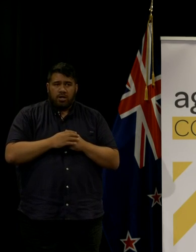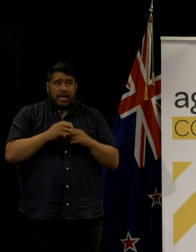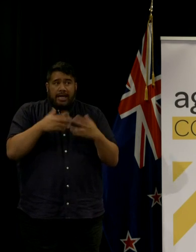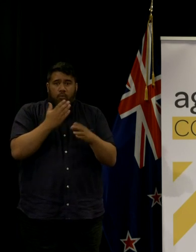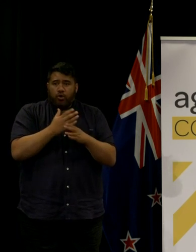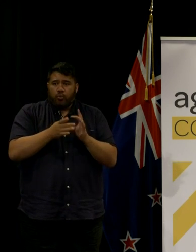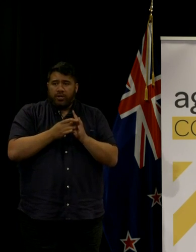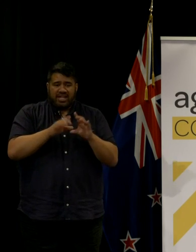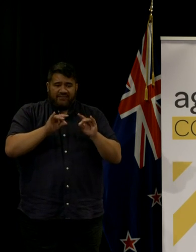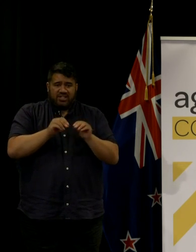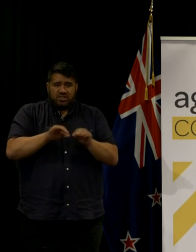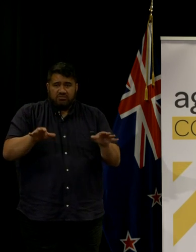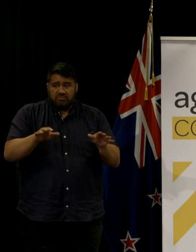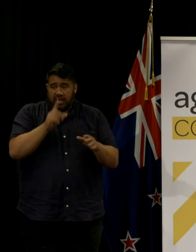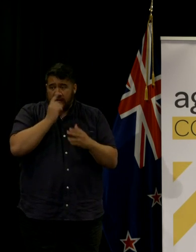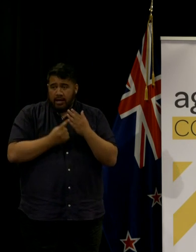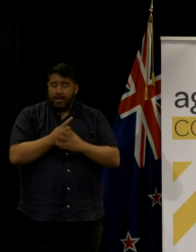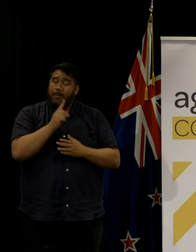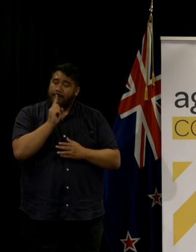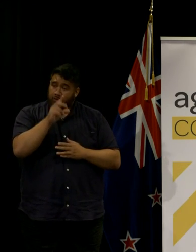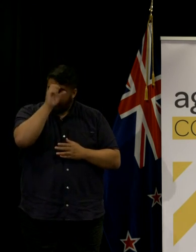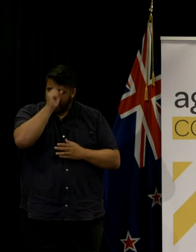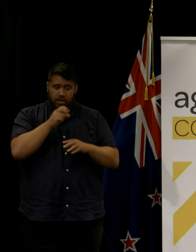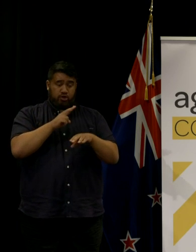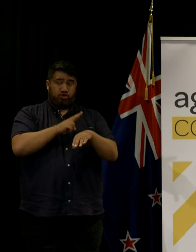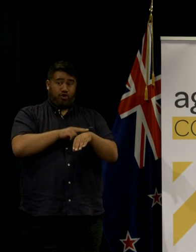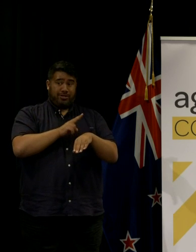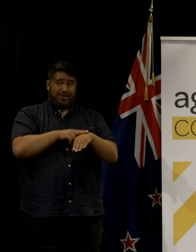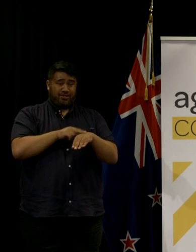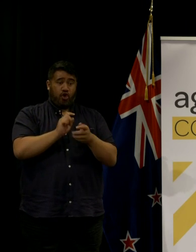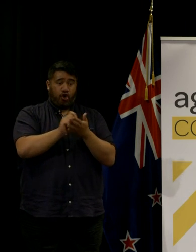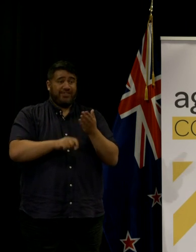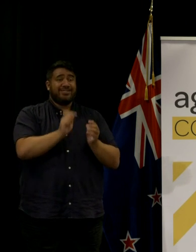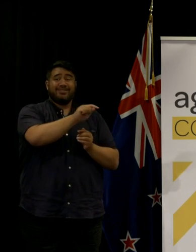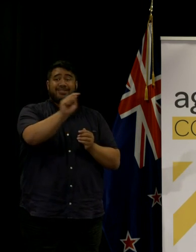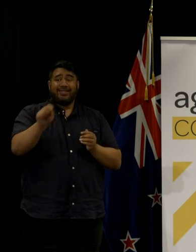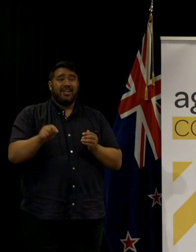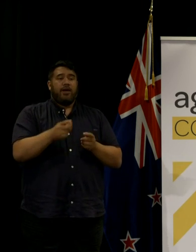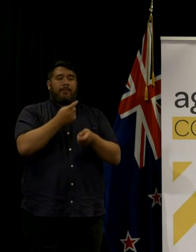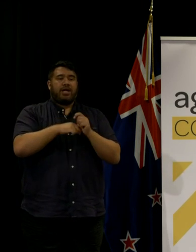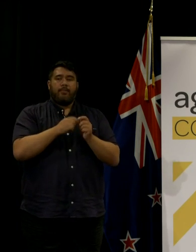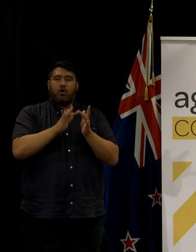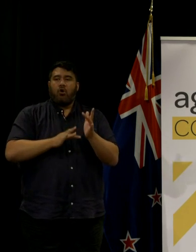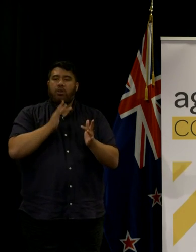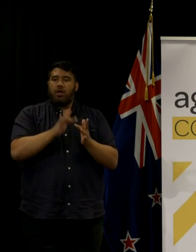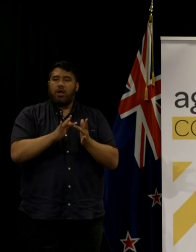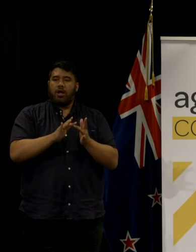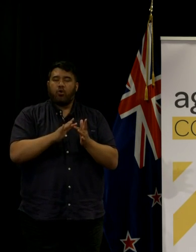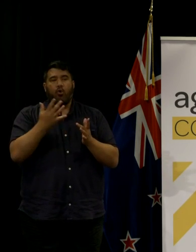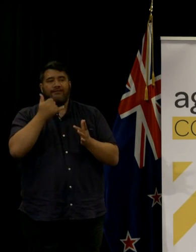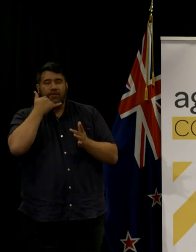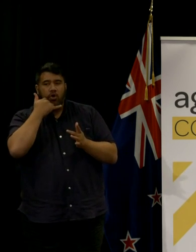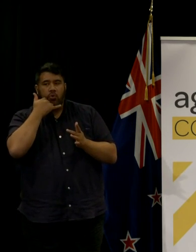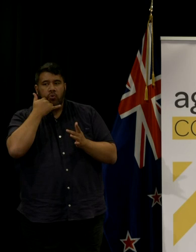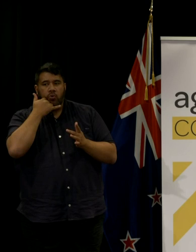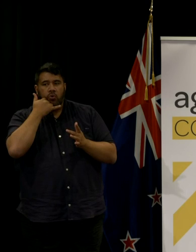here. First of all, general practices have moved to doing as many consultations as possible remotely, so either